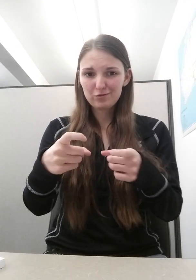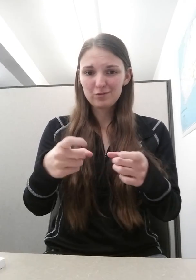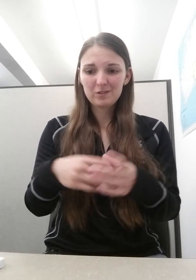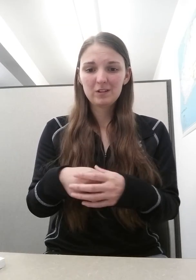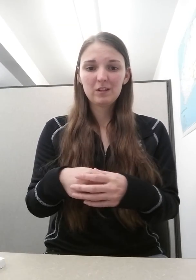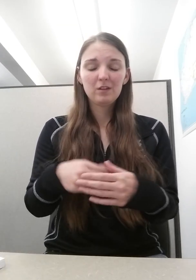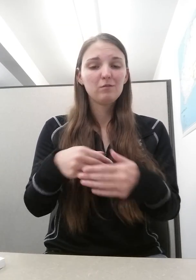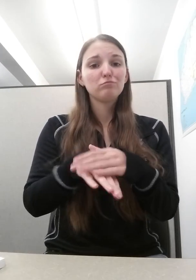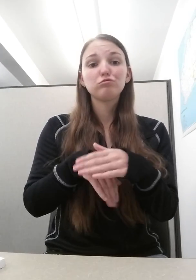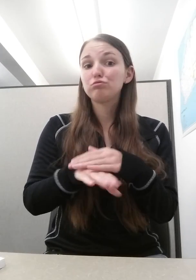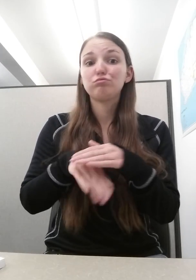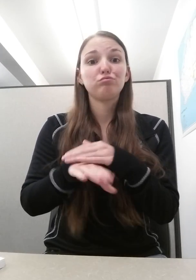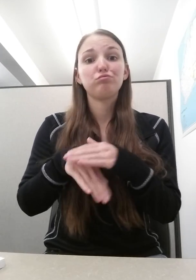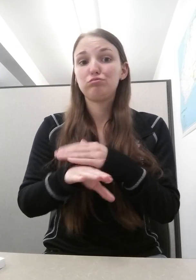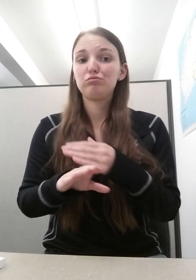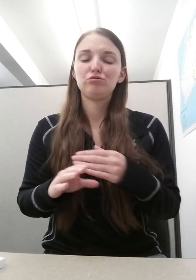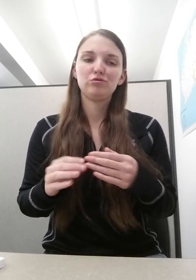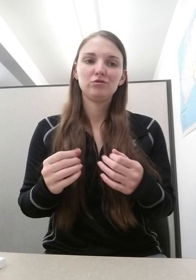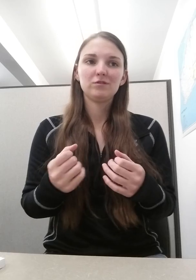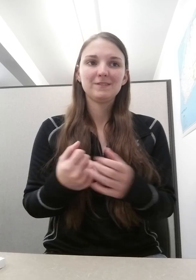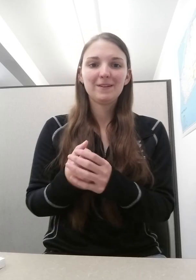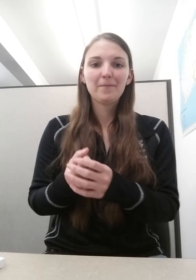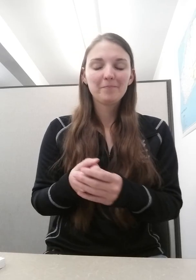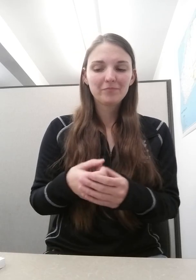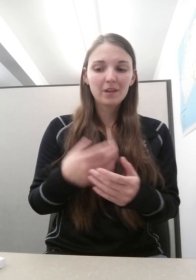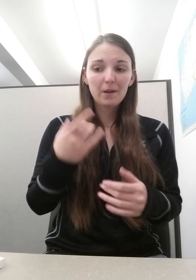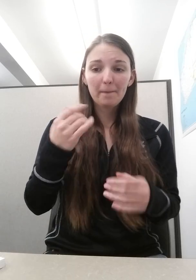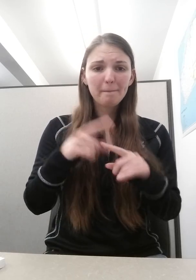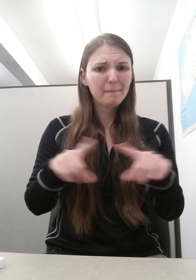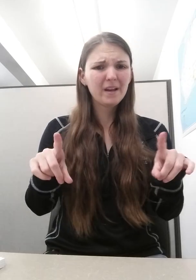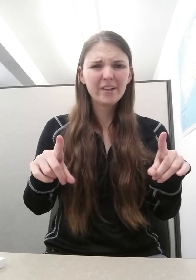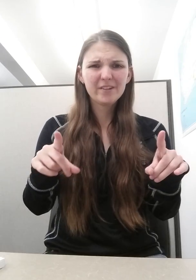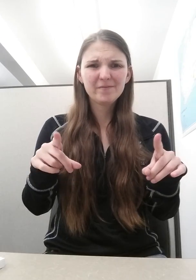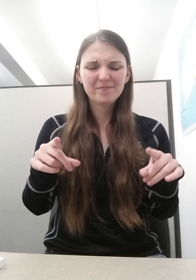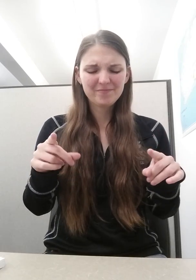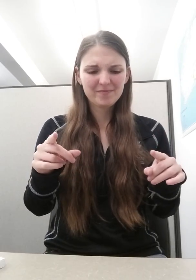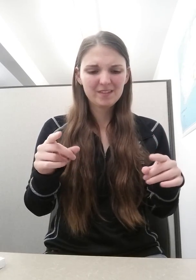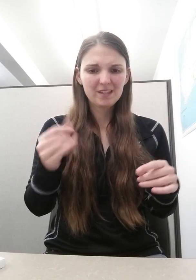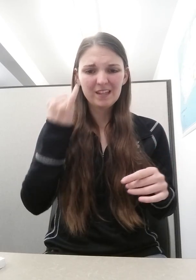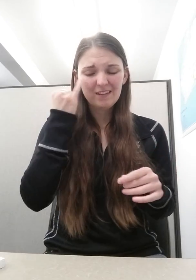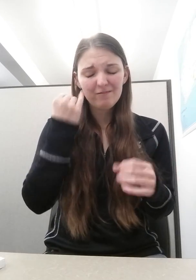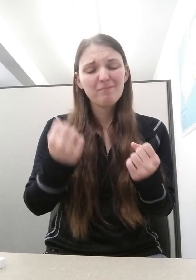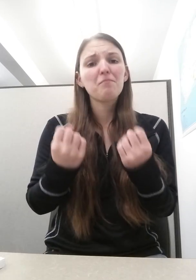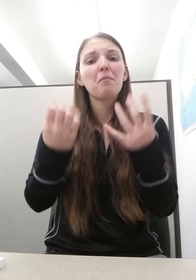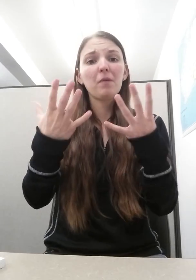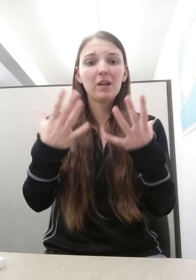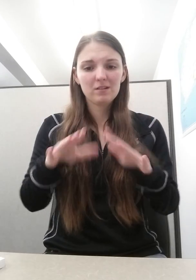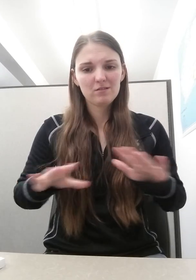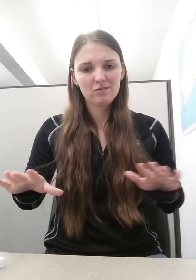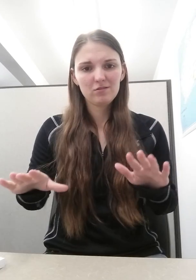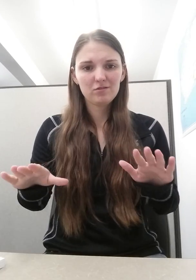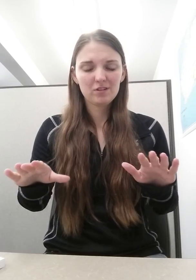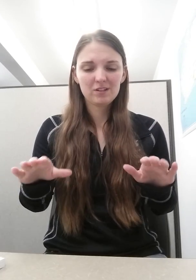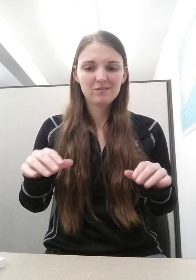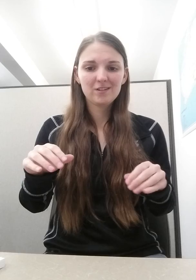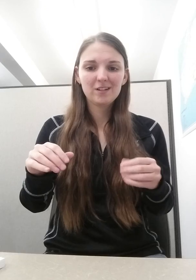children, only 6, maybe 5 or 6 of them made it into adulthood. And your children were as important to you as your land,